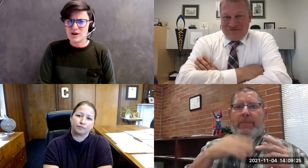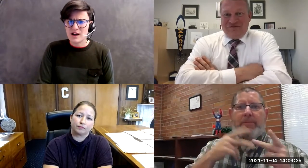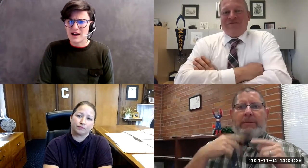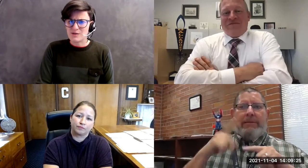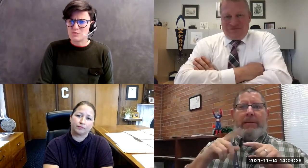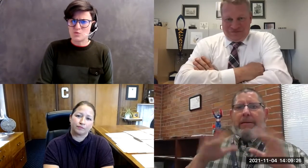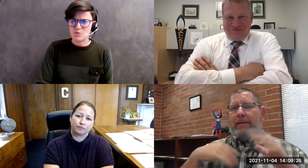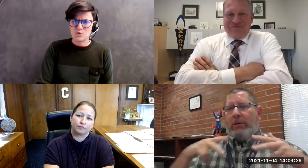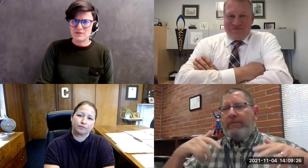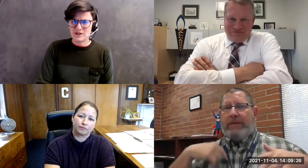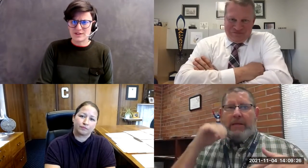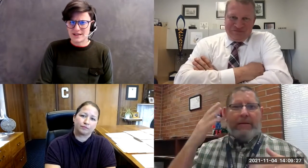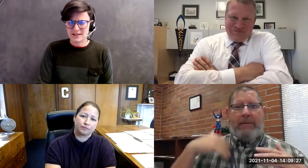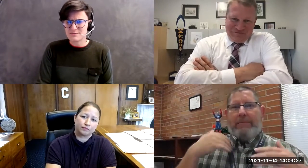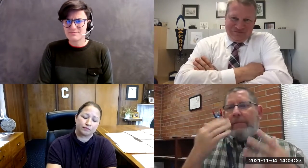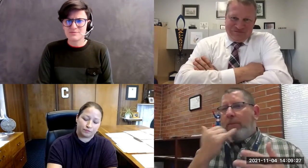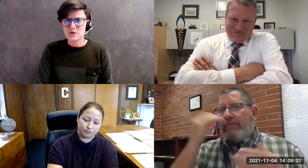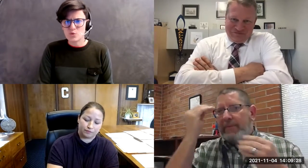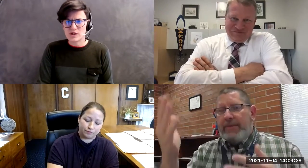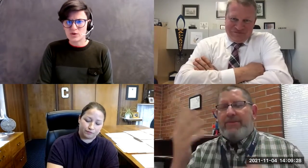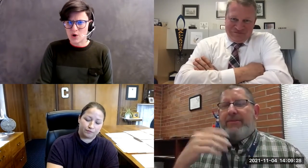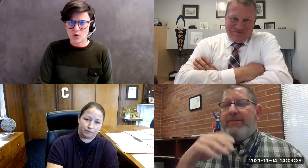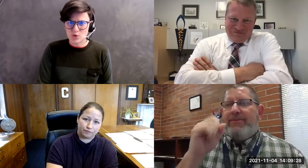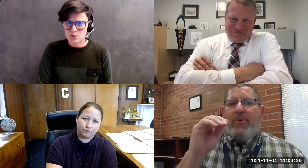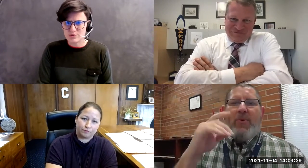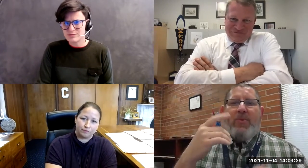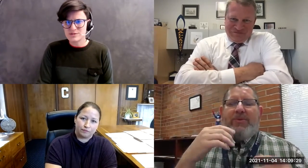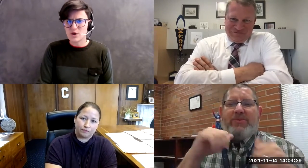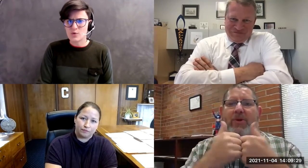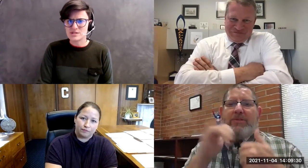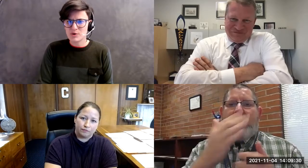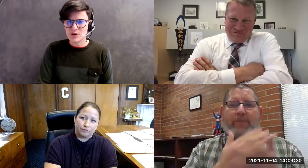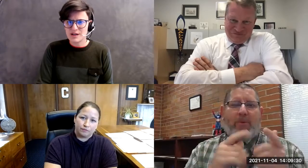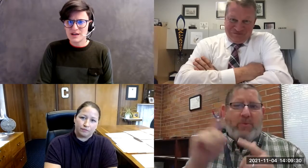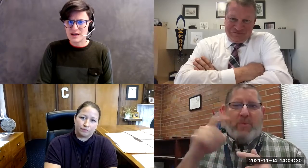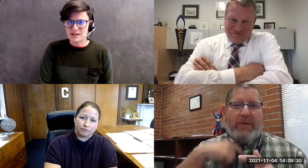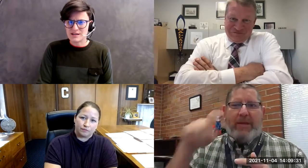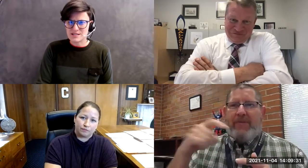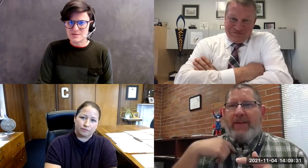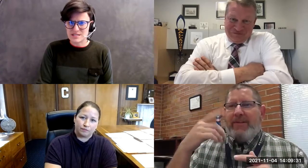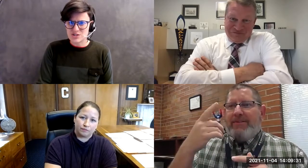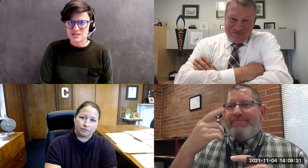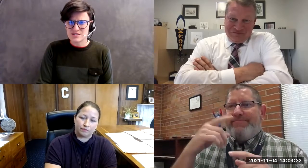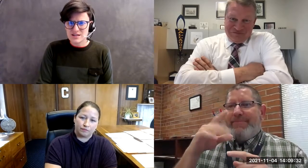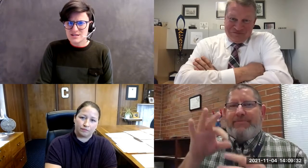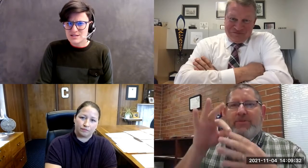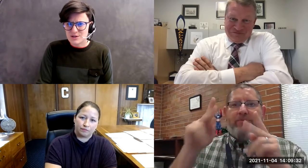so we feel like we don't know who to always put in these positions.